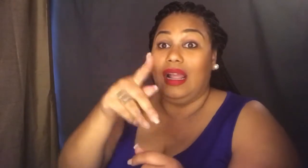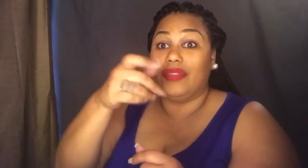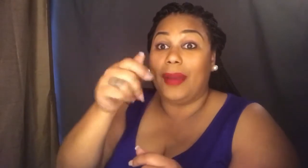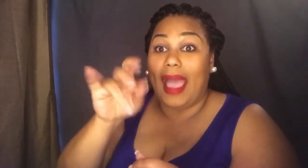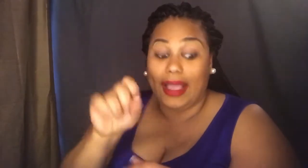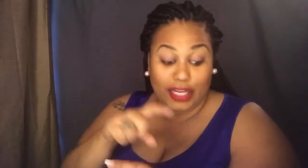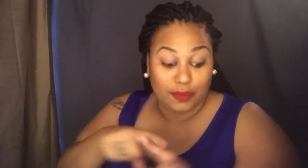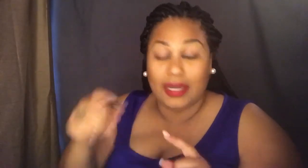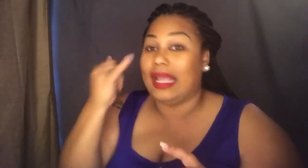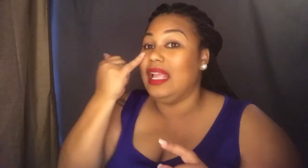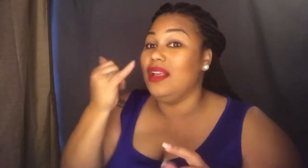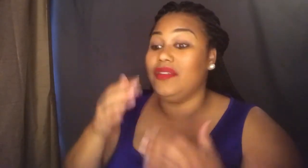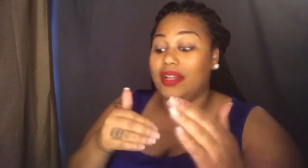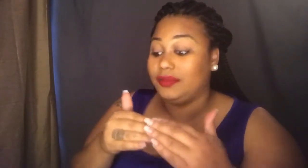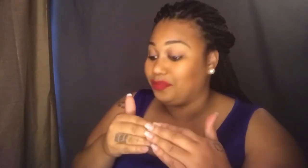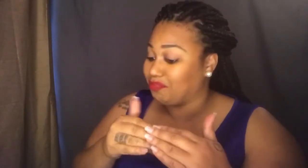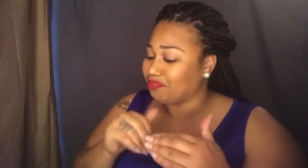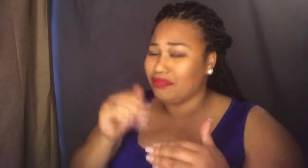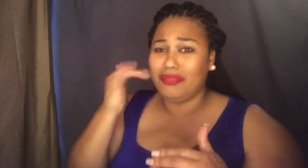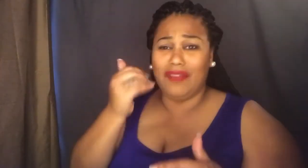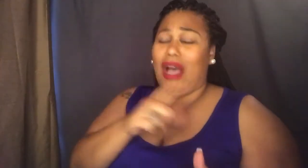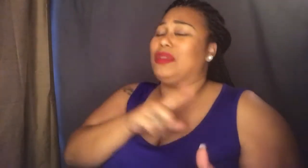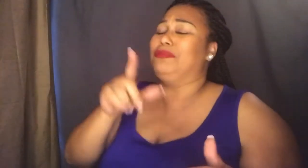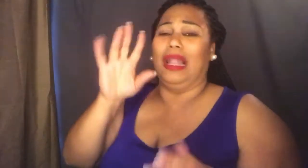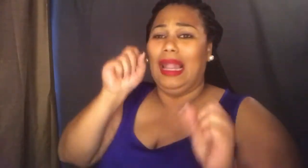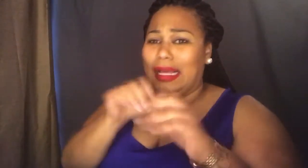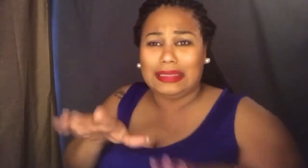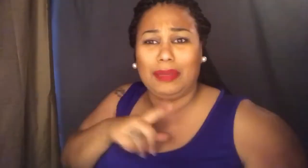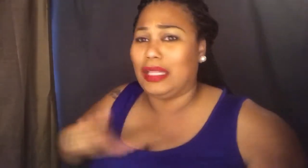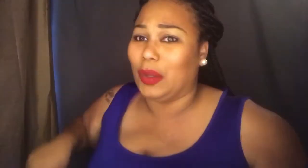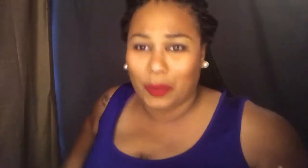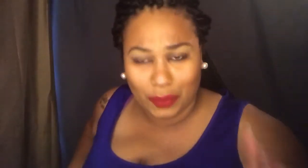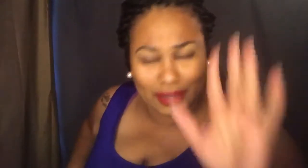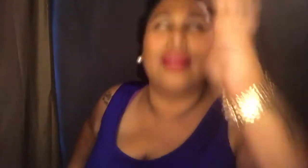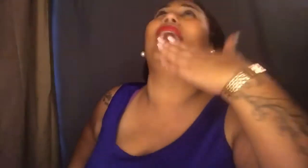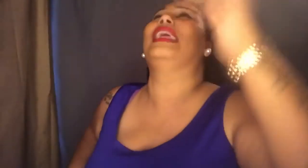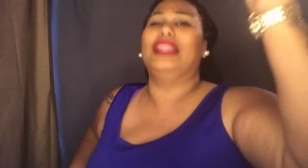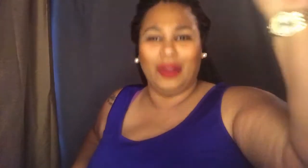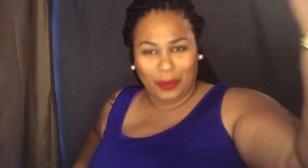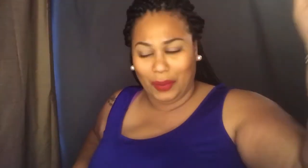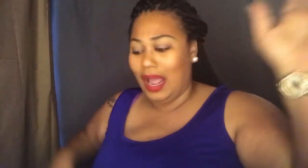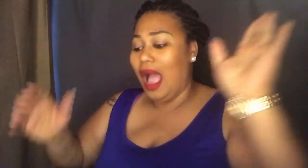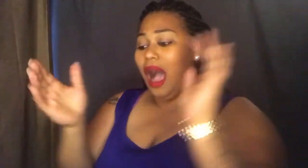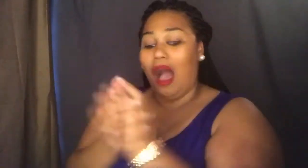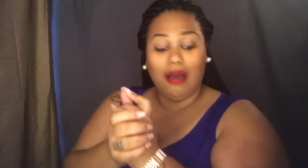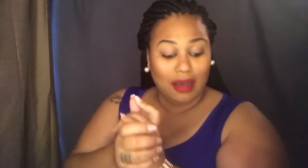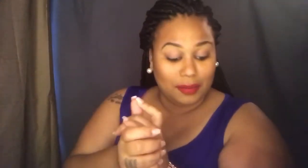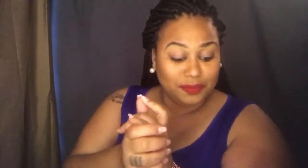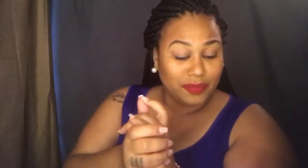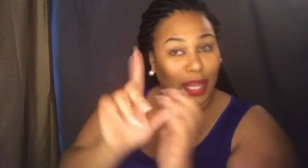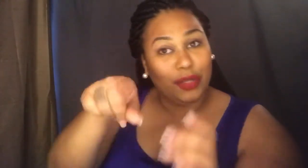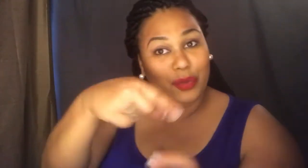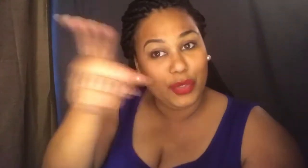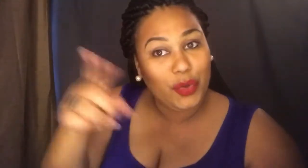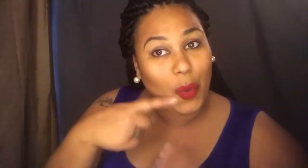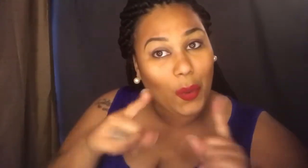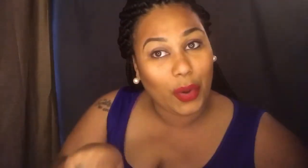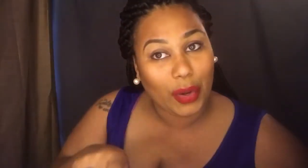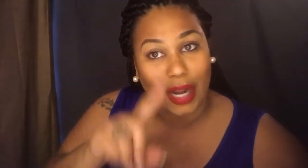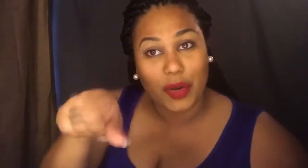the package. But even if I was blessed by the Lord, thank you, Lord. And when you order and you